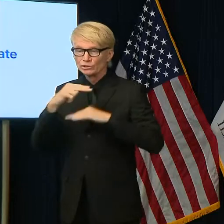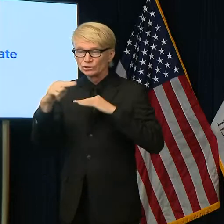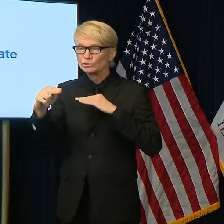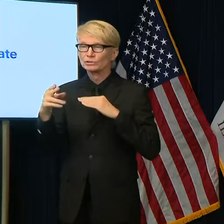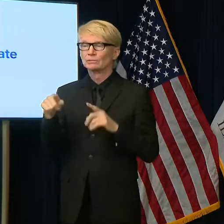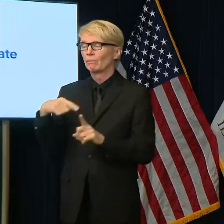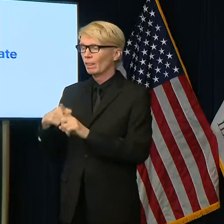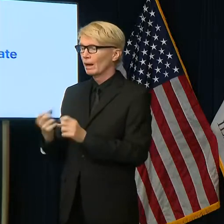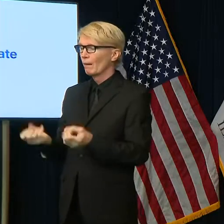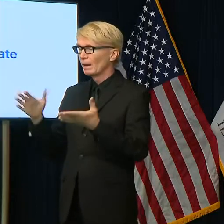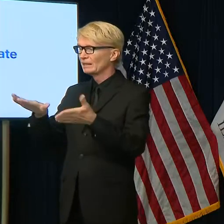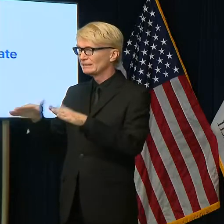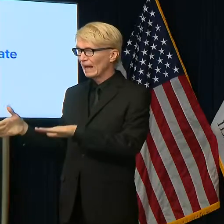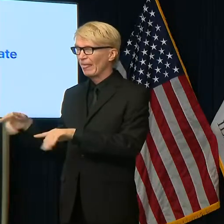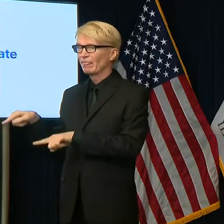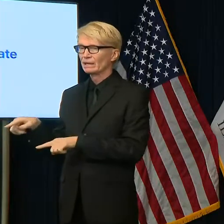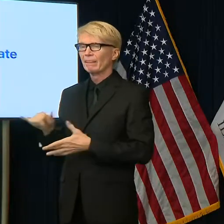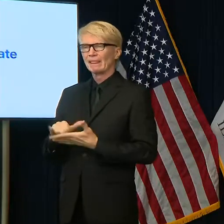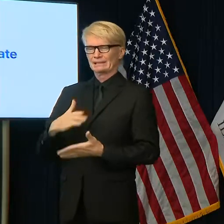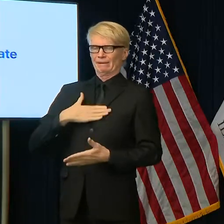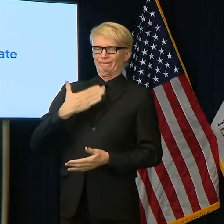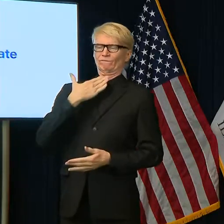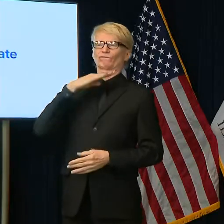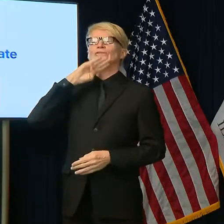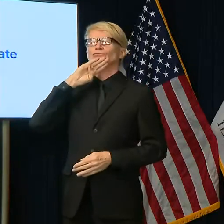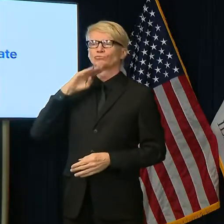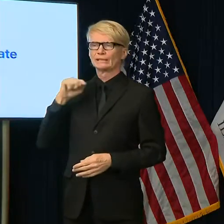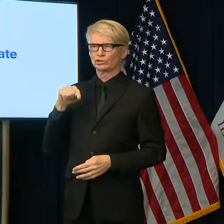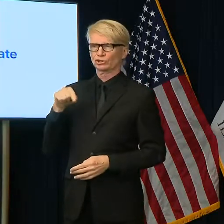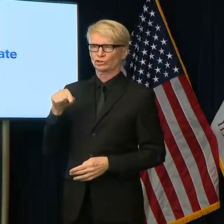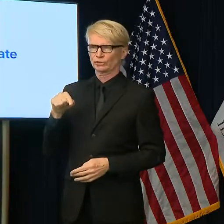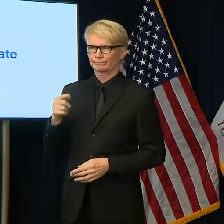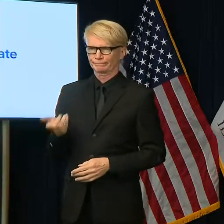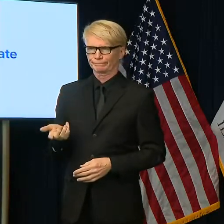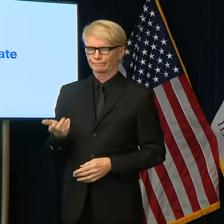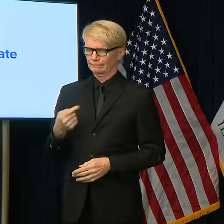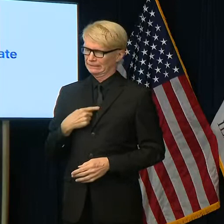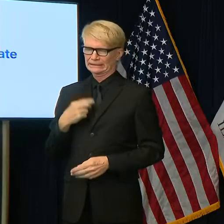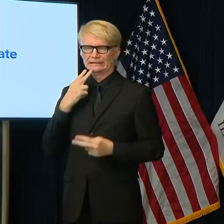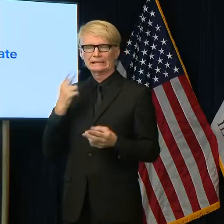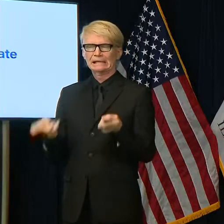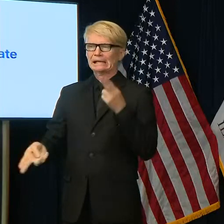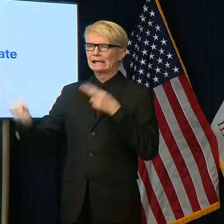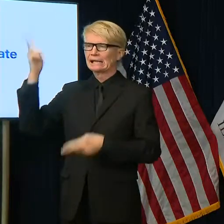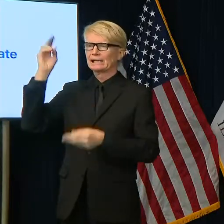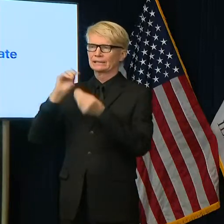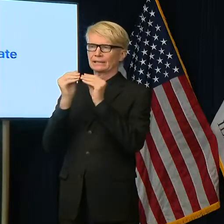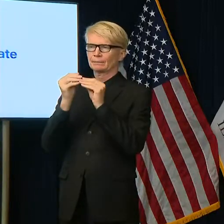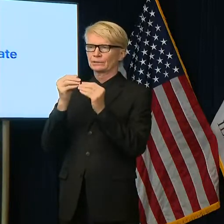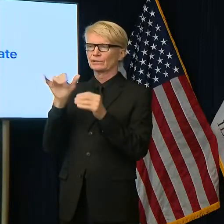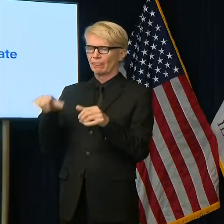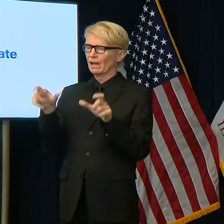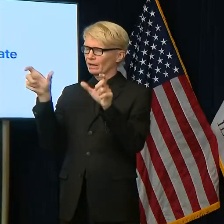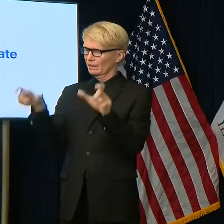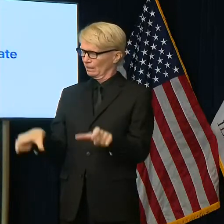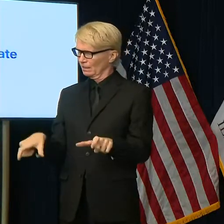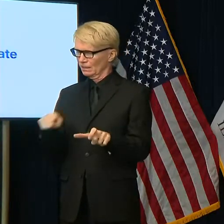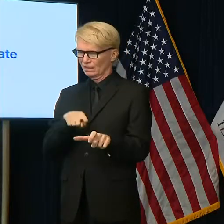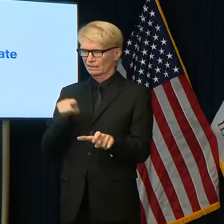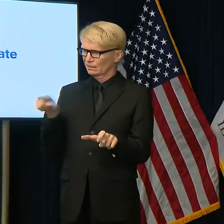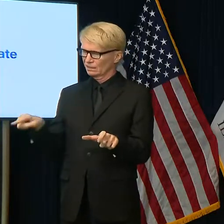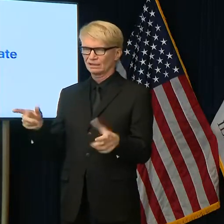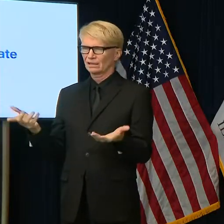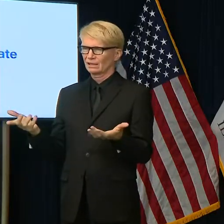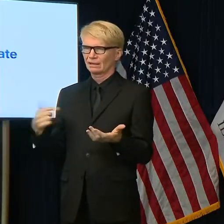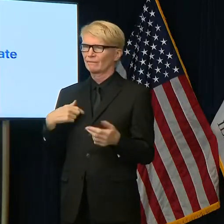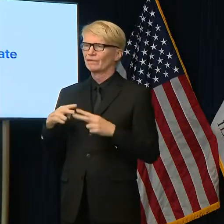deaths. And that's the frustration to me, too, is that I still see very high numbers in those categories that concern me greatly.